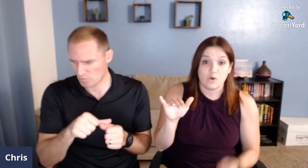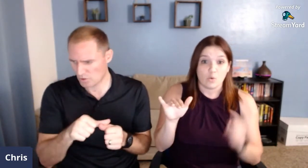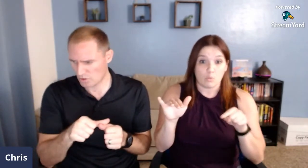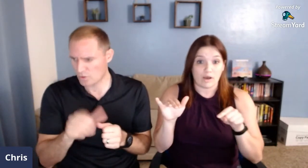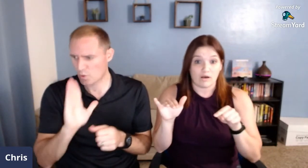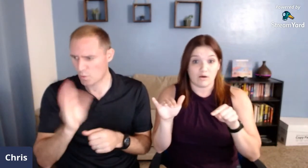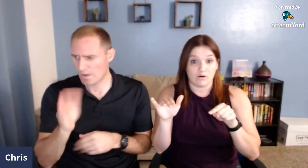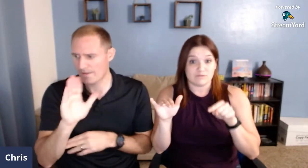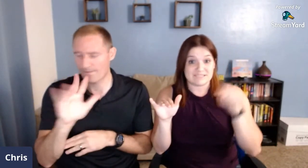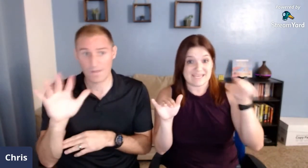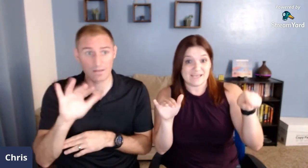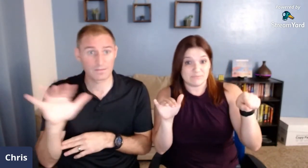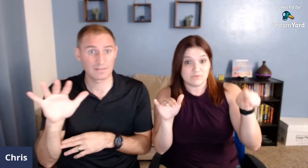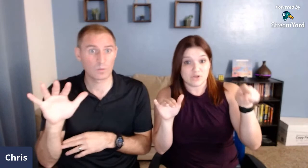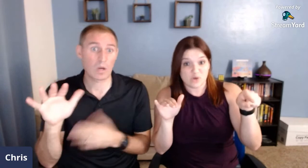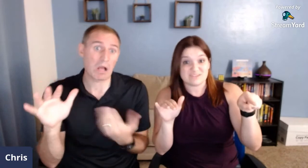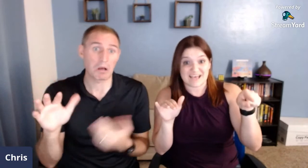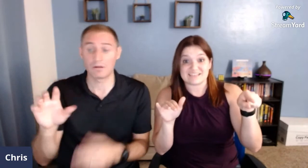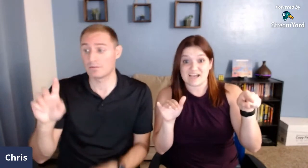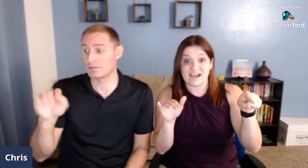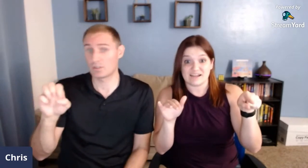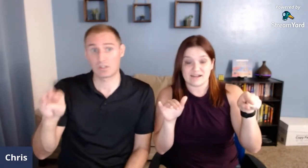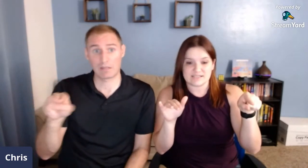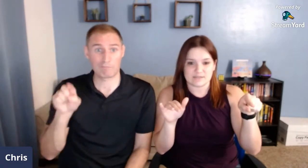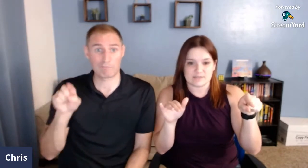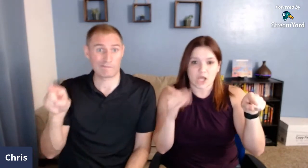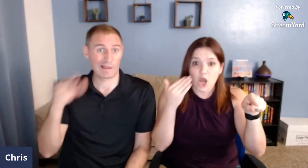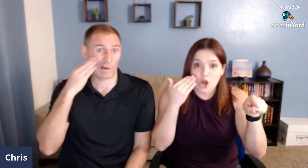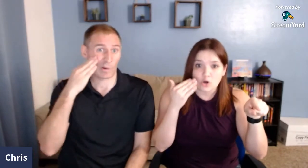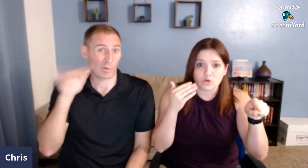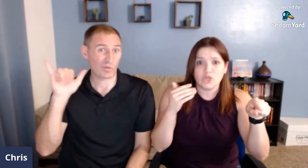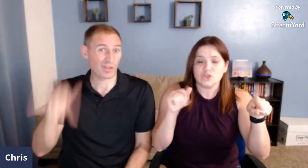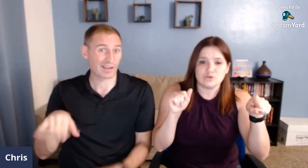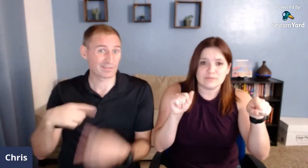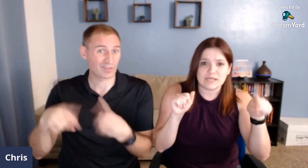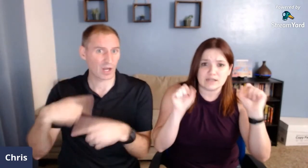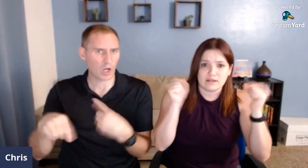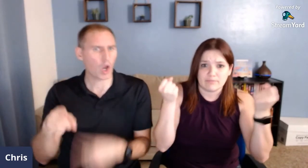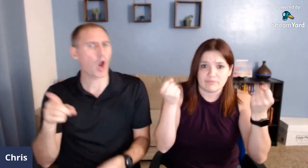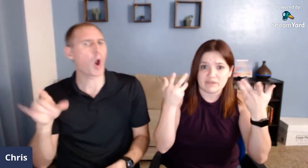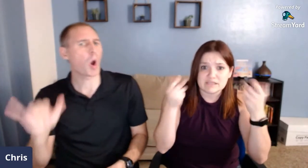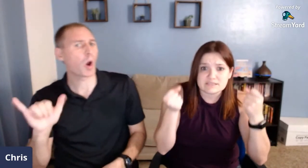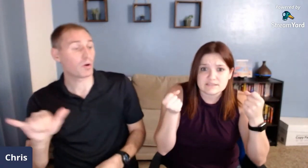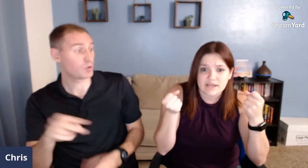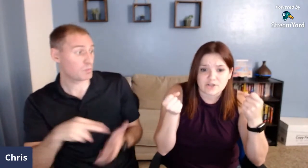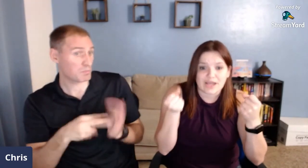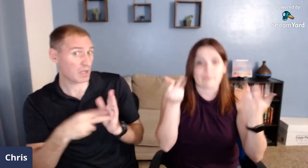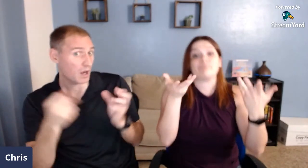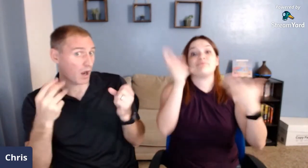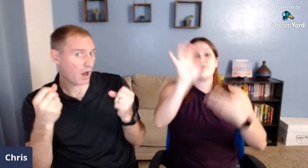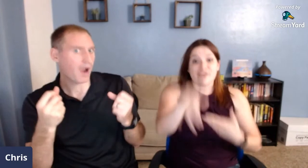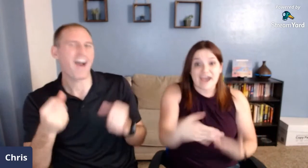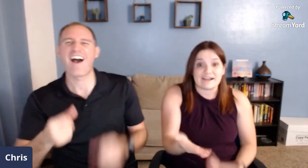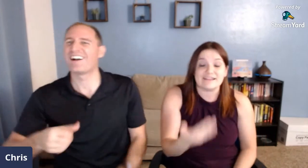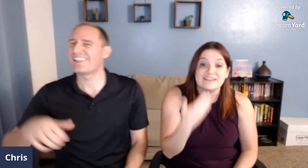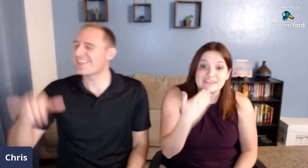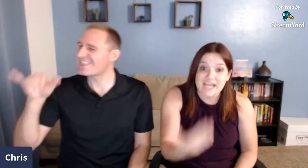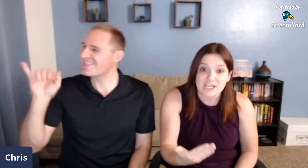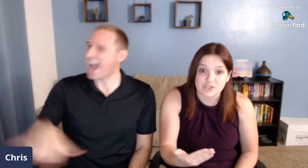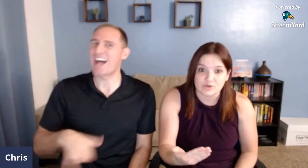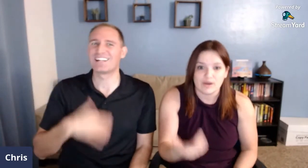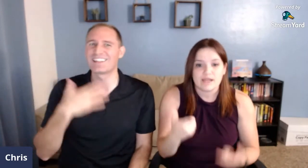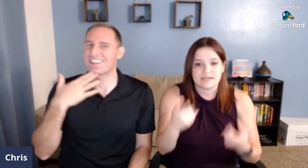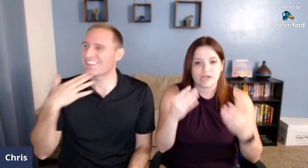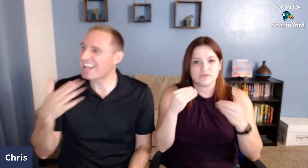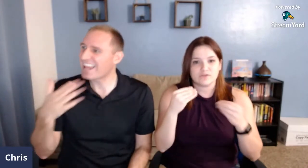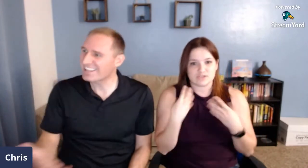it. Well, Tim knows that sign, and he's gonna be like, oh, you mean this? You're like, that.